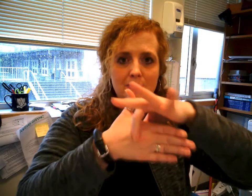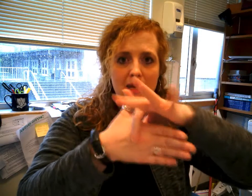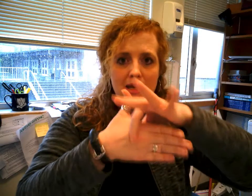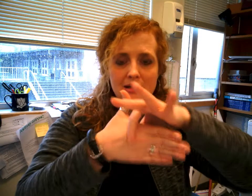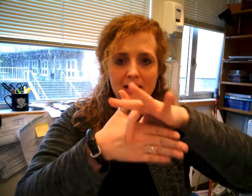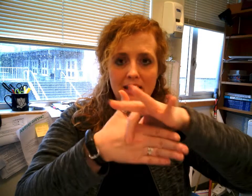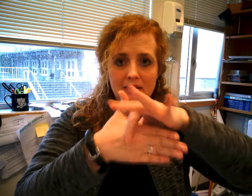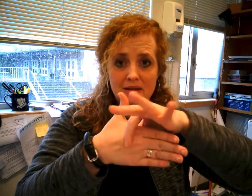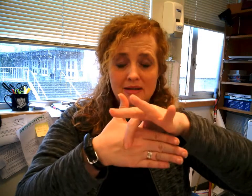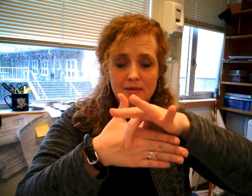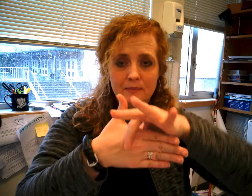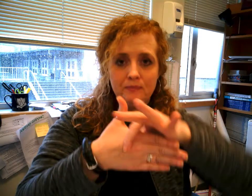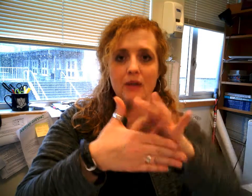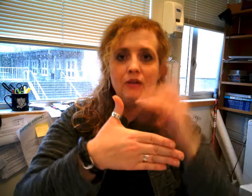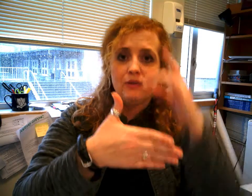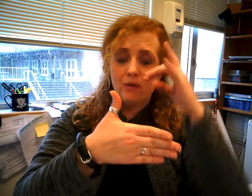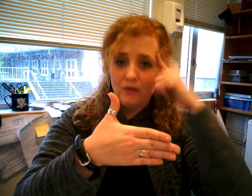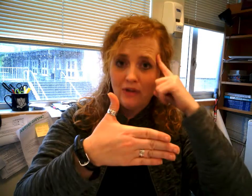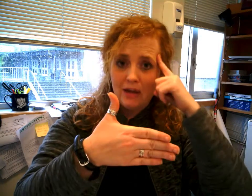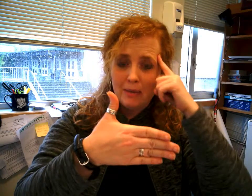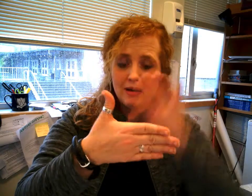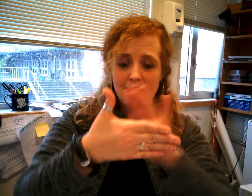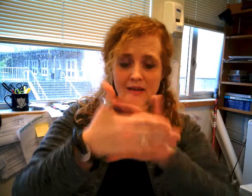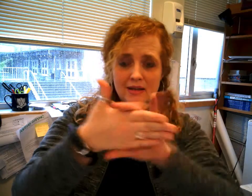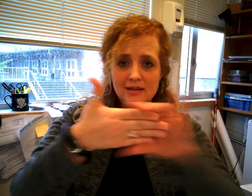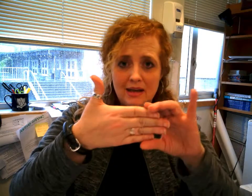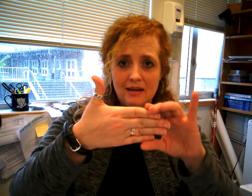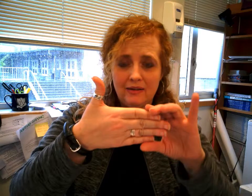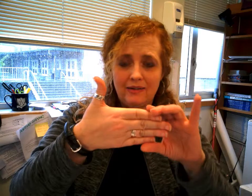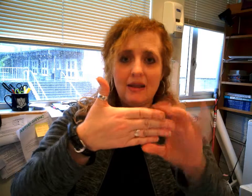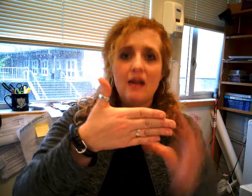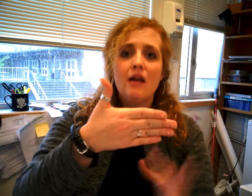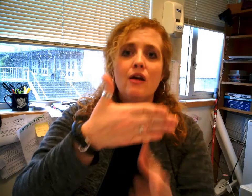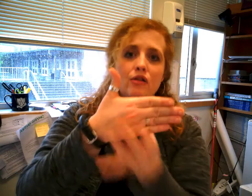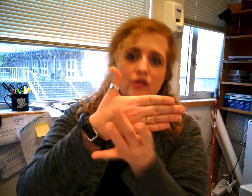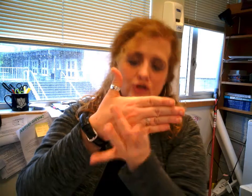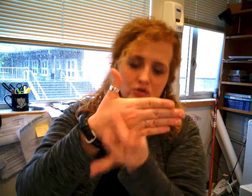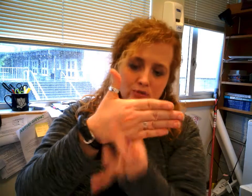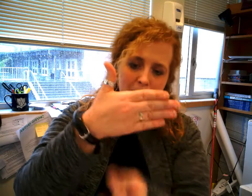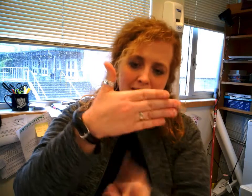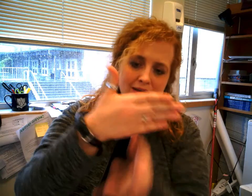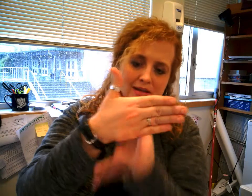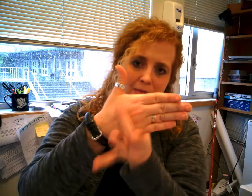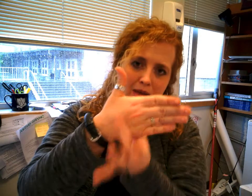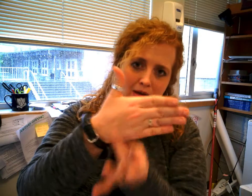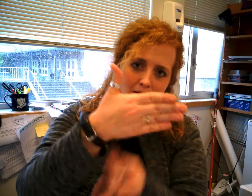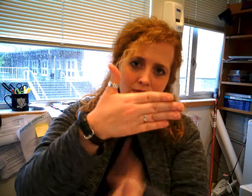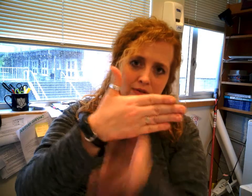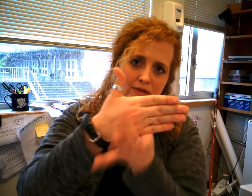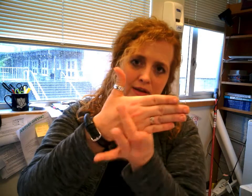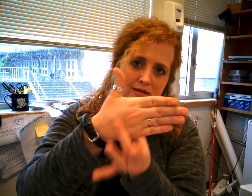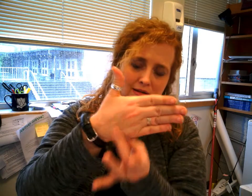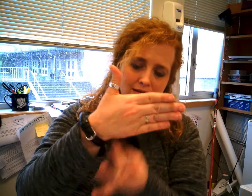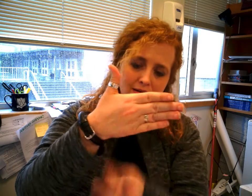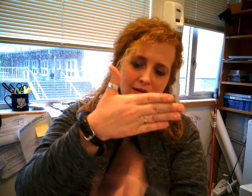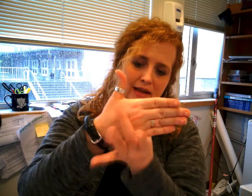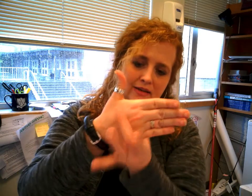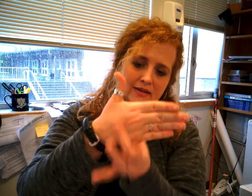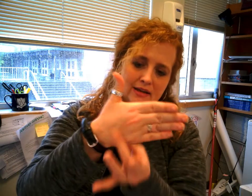meat, like this. So if you think about it in this sense, the drippings coming off of it are like this. So